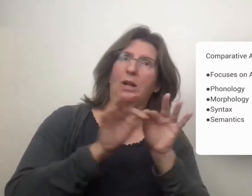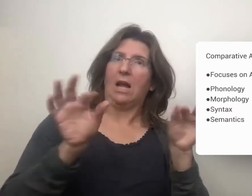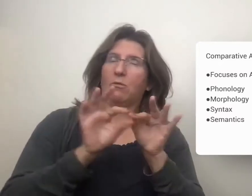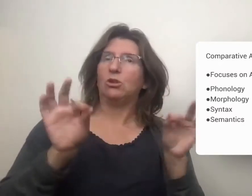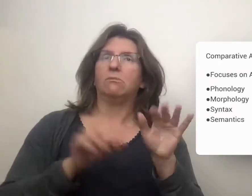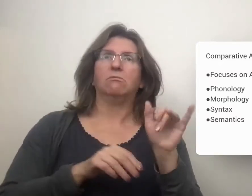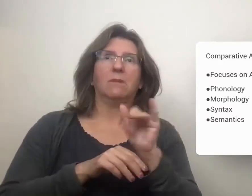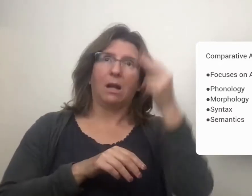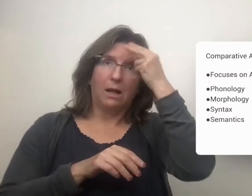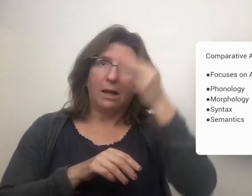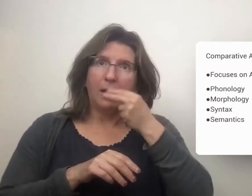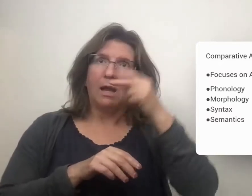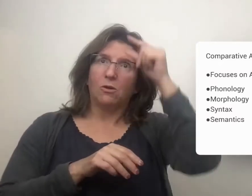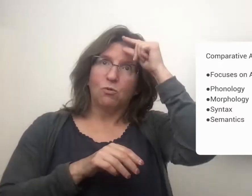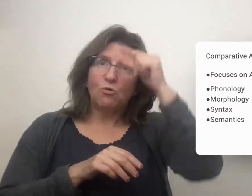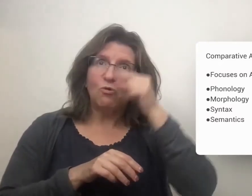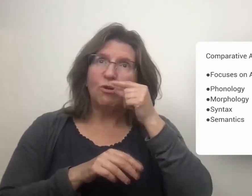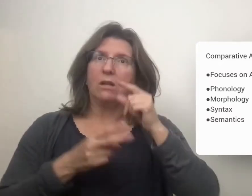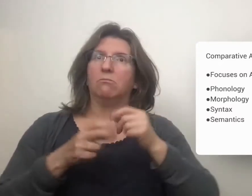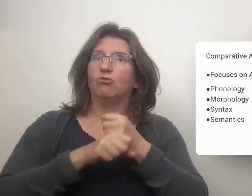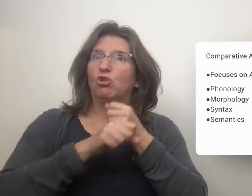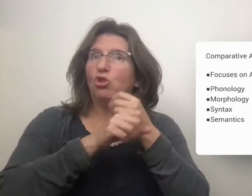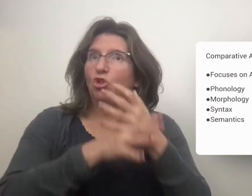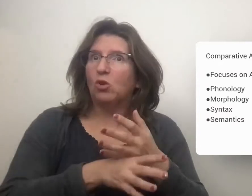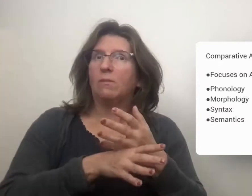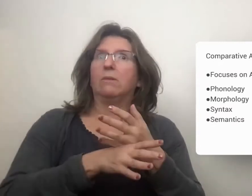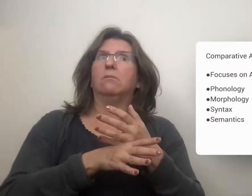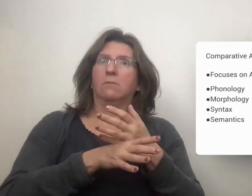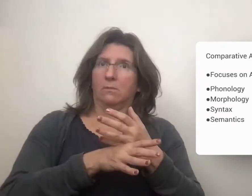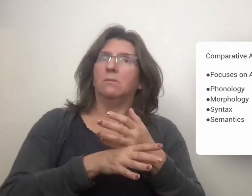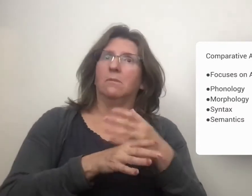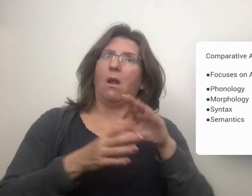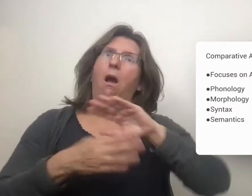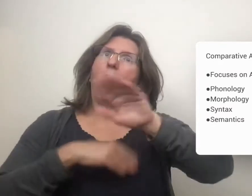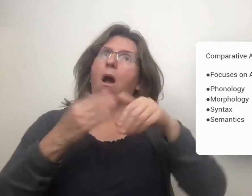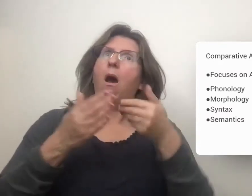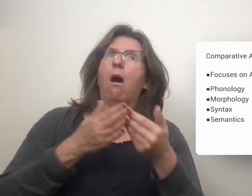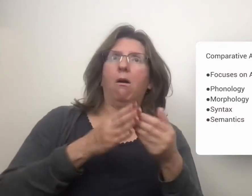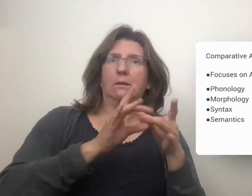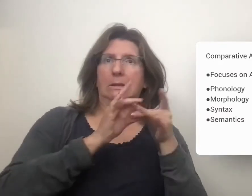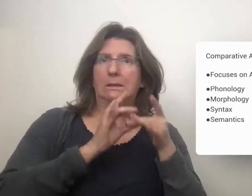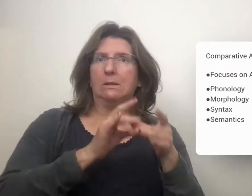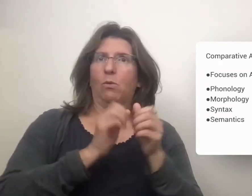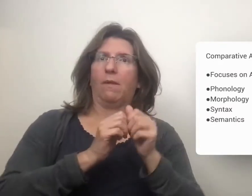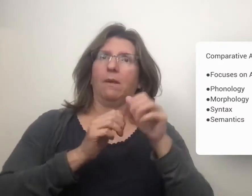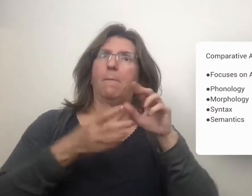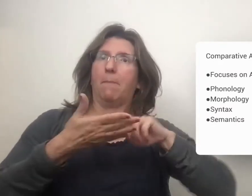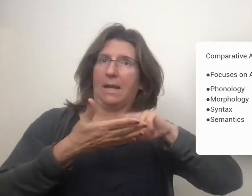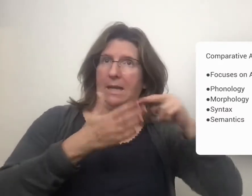Multiple other languages, such as Latin, Greek, German, and so on. These word roots reflect the meaning